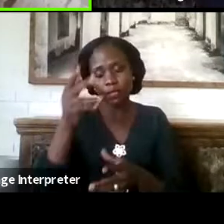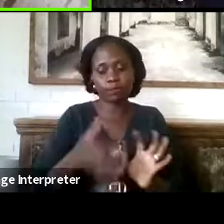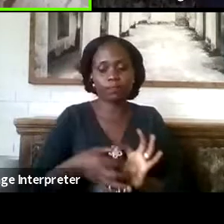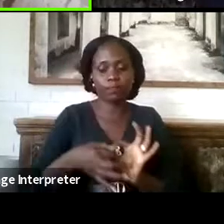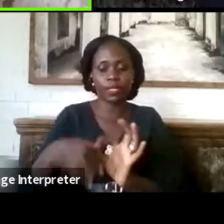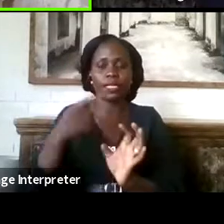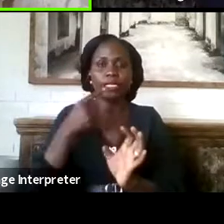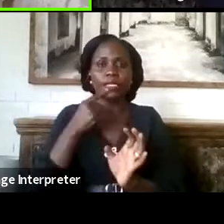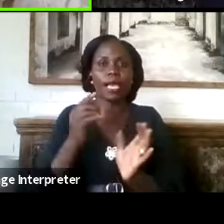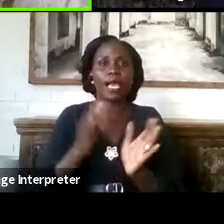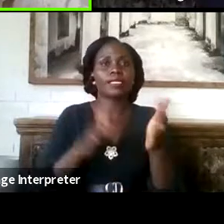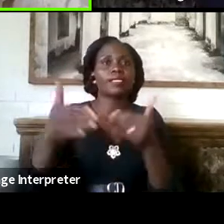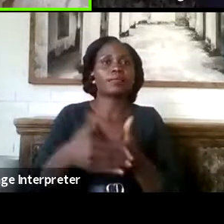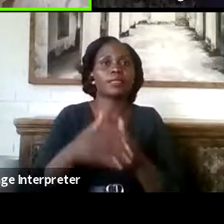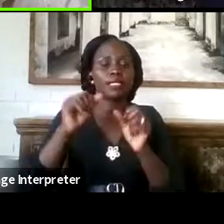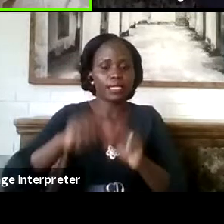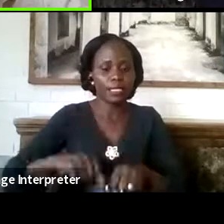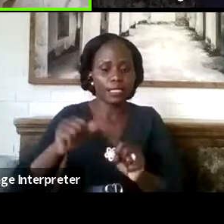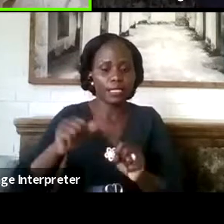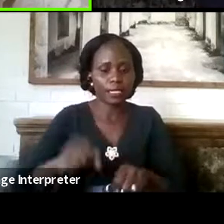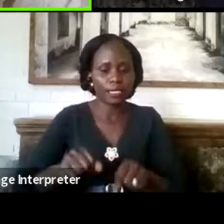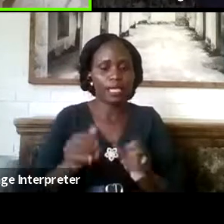in media, either for